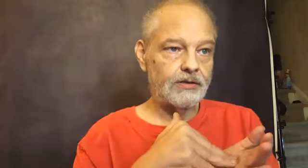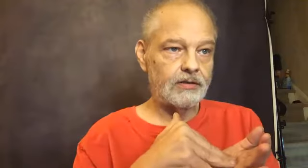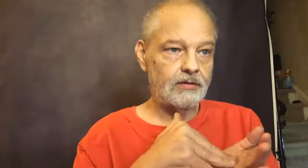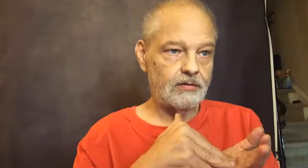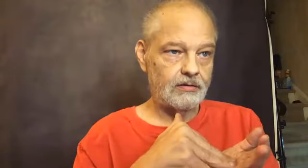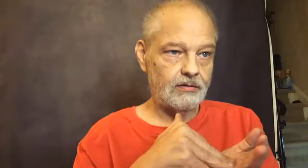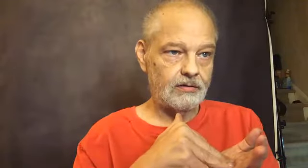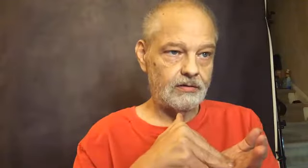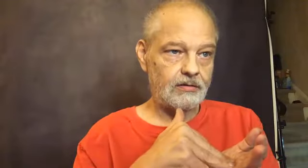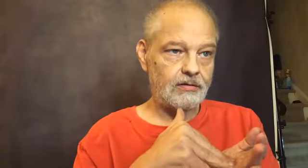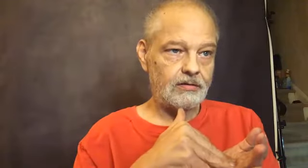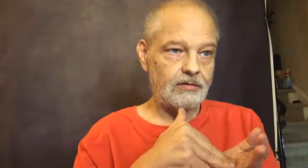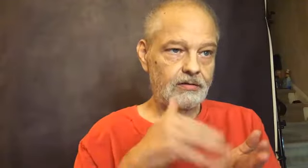20,000,